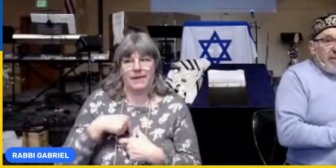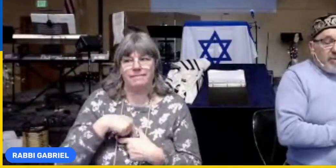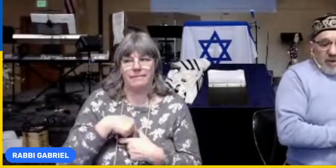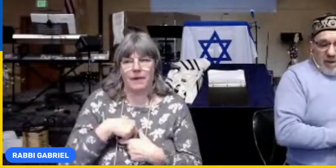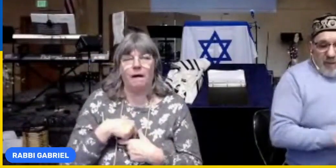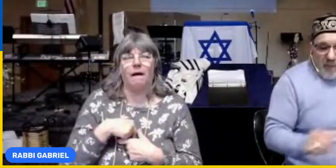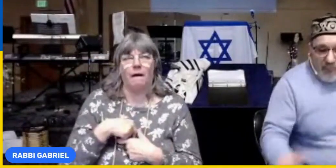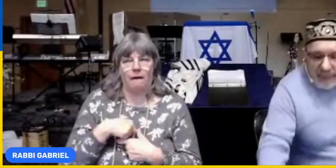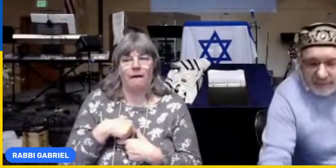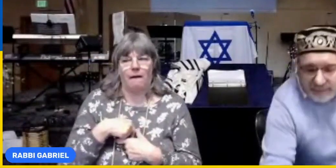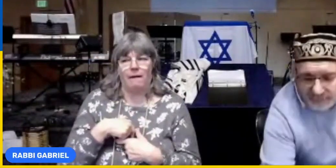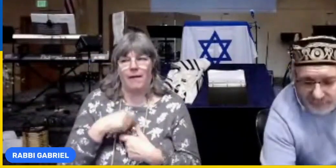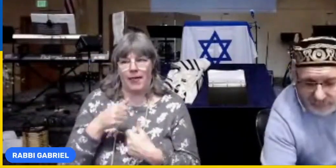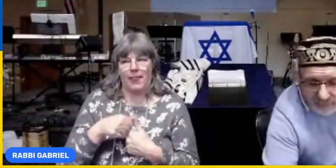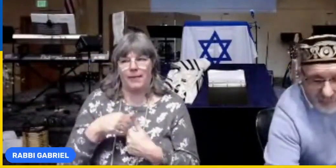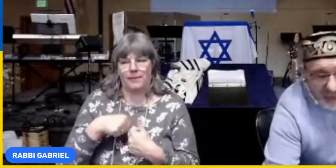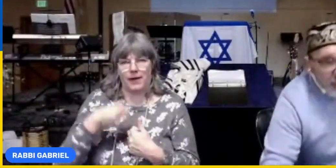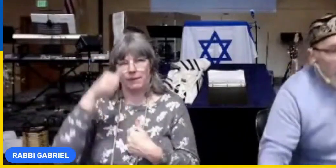James,